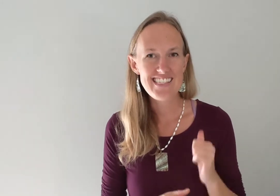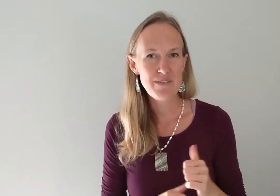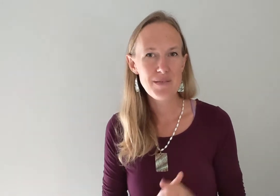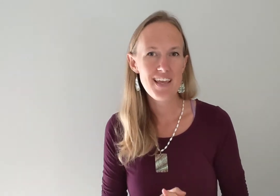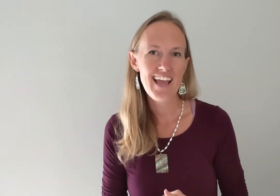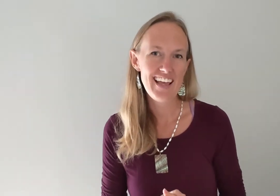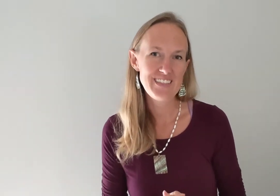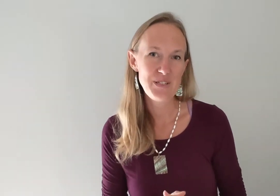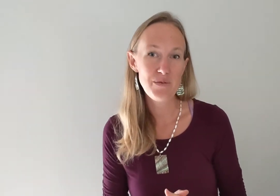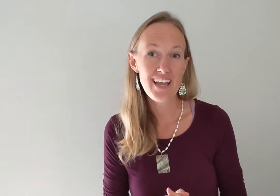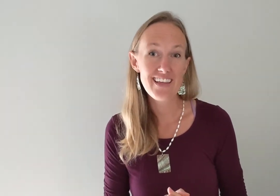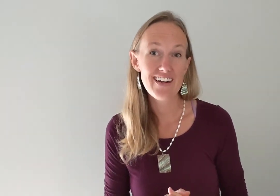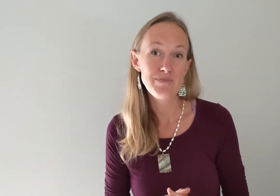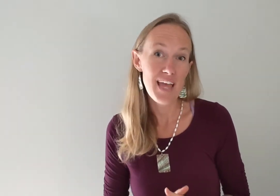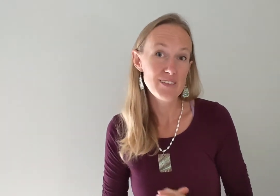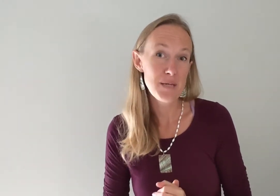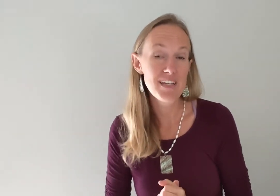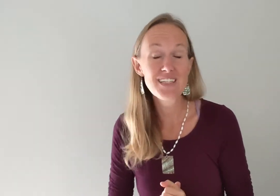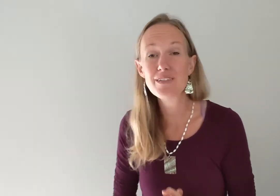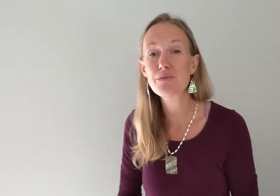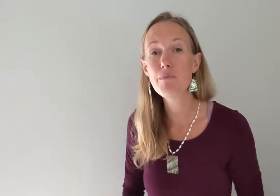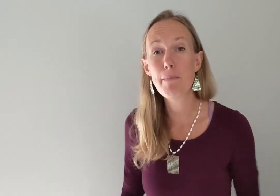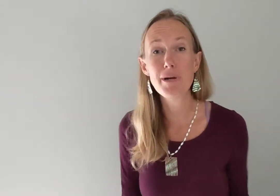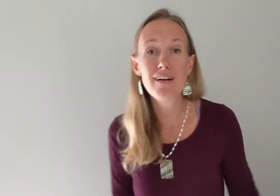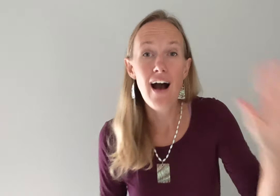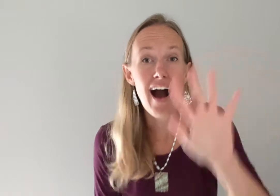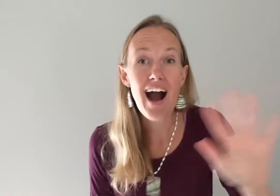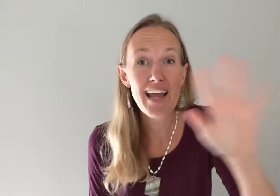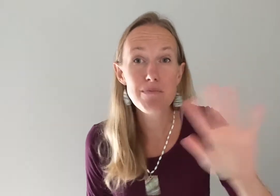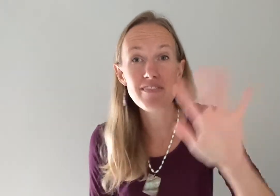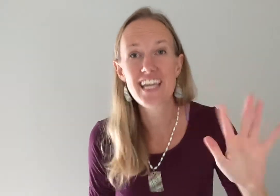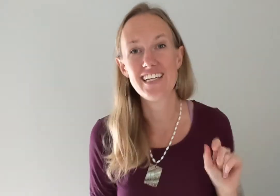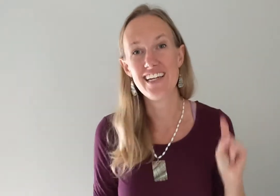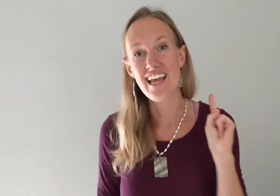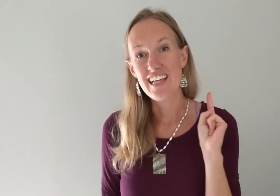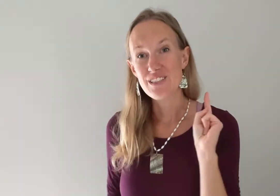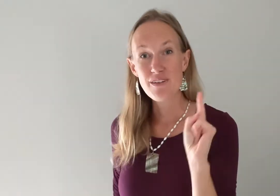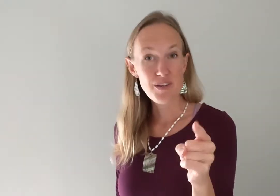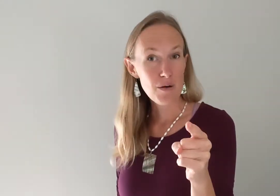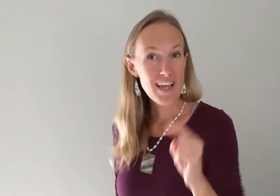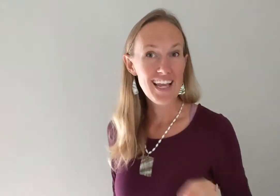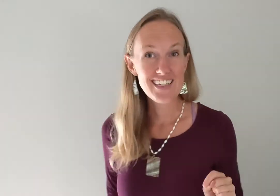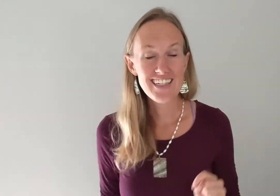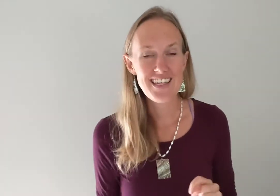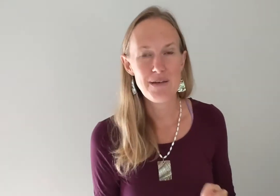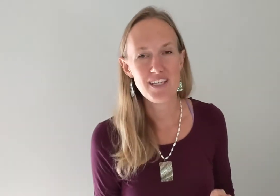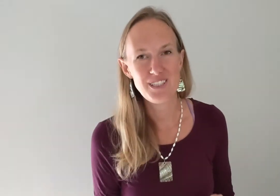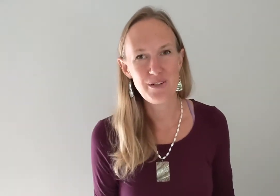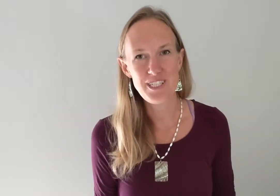with me and you will get there. Housekeeping as always, remember, I am left-handed. So if you are right-handed, that means you're going to